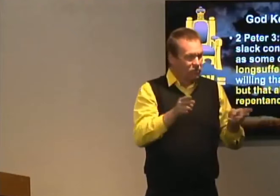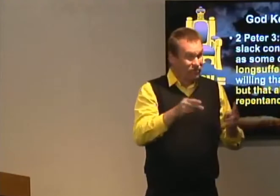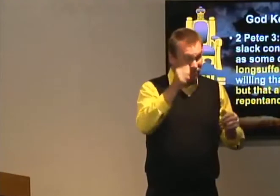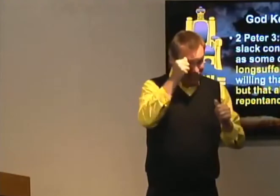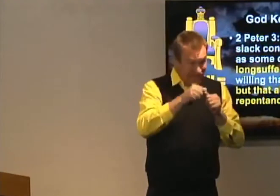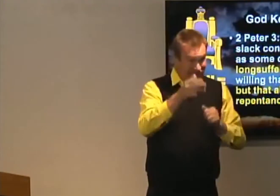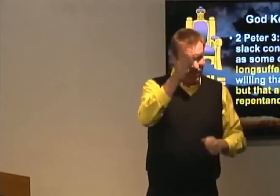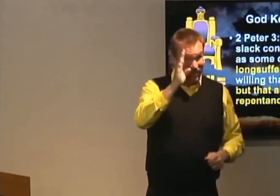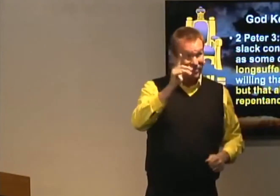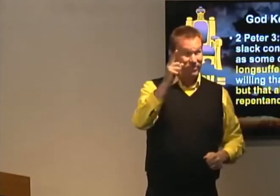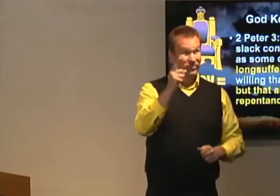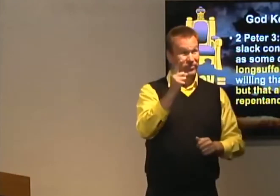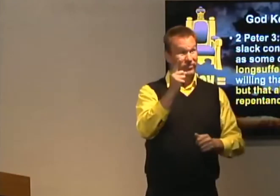why he has not returned.